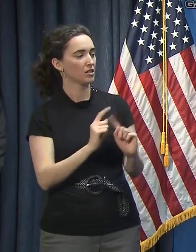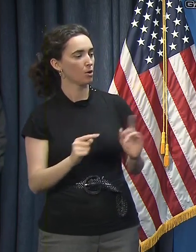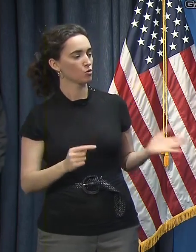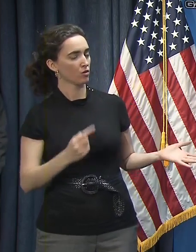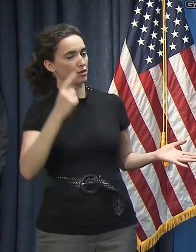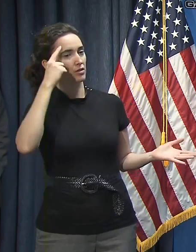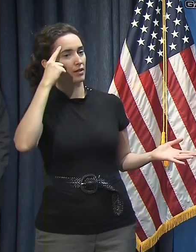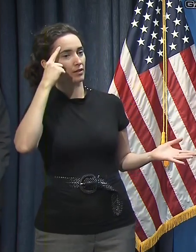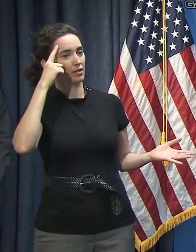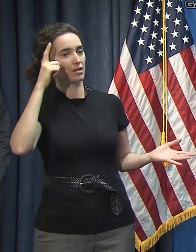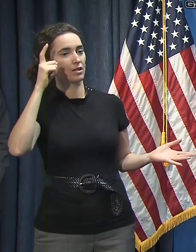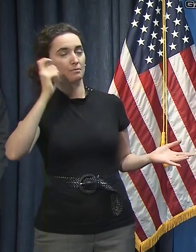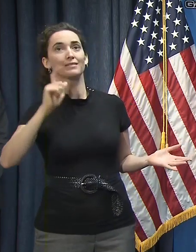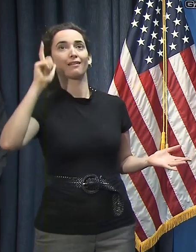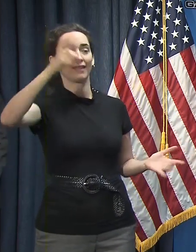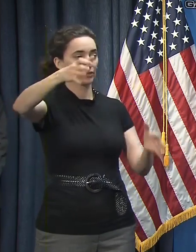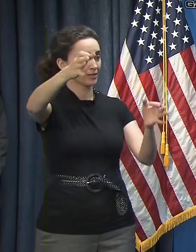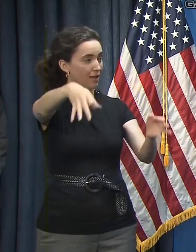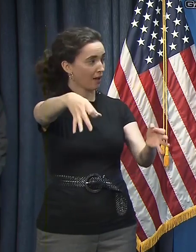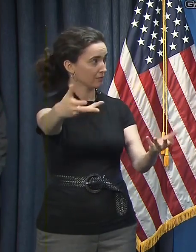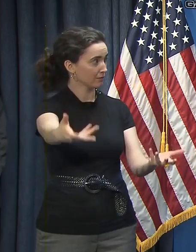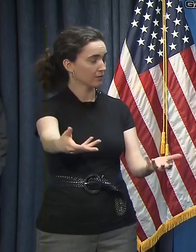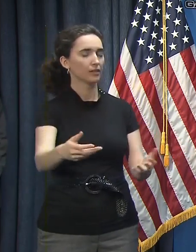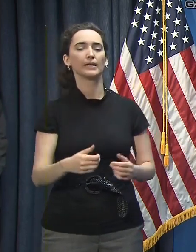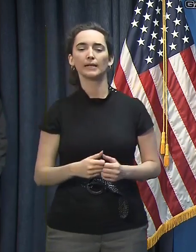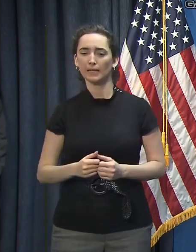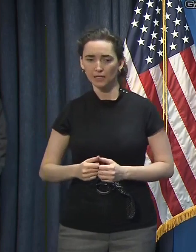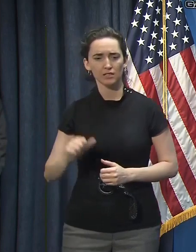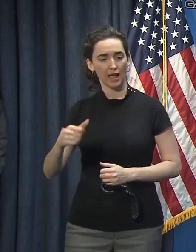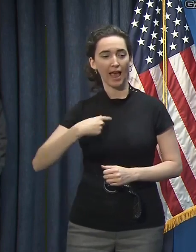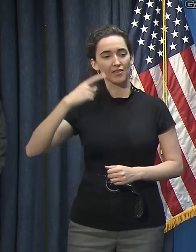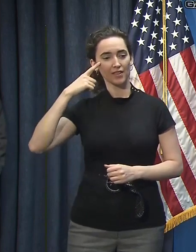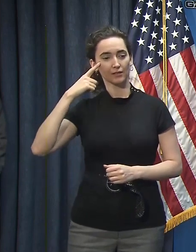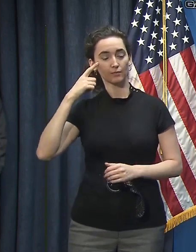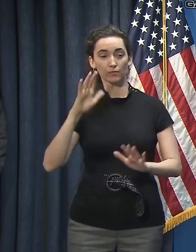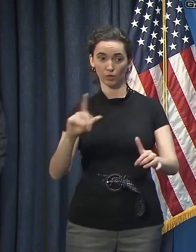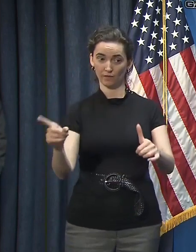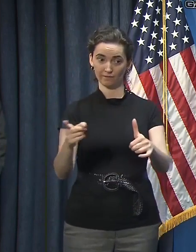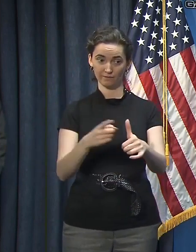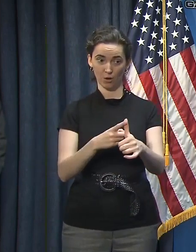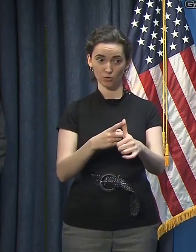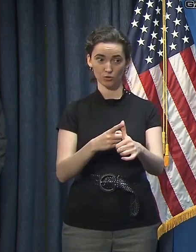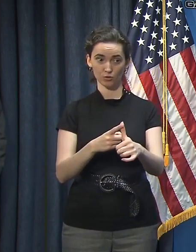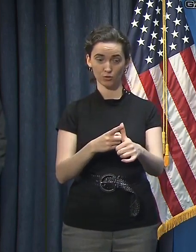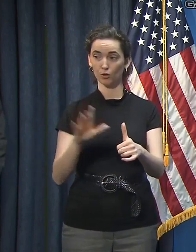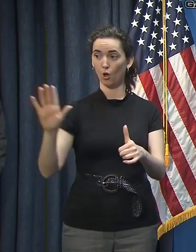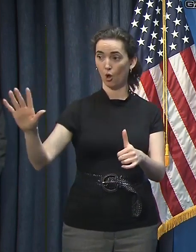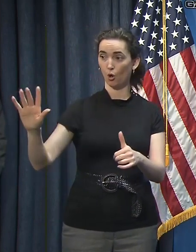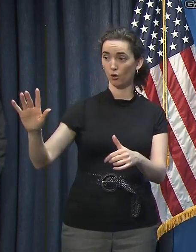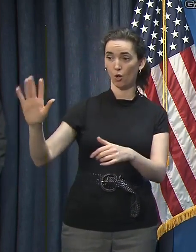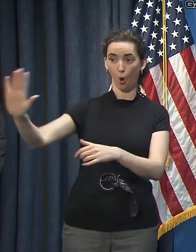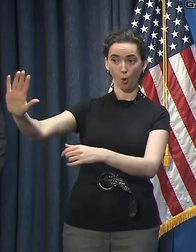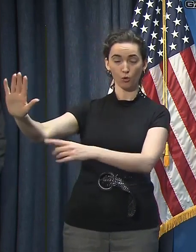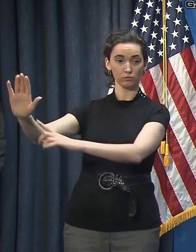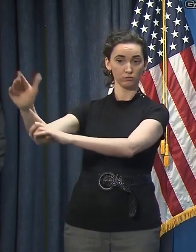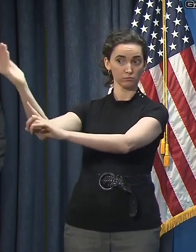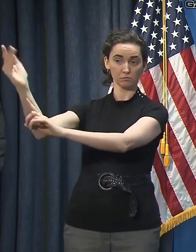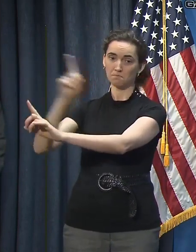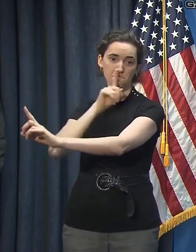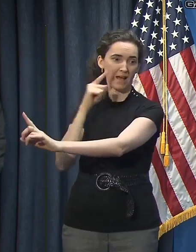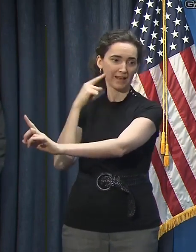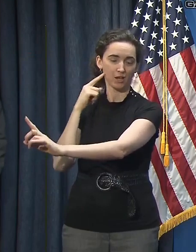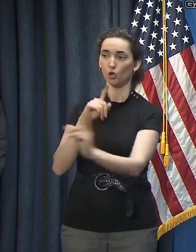that just has to be decided at a later time? Yeah, I think, first of all, I didn't hear the question. I didn't hear her response. I'm just hearing what you're